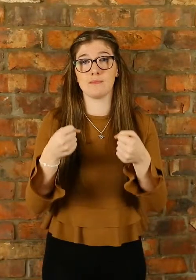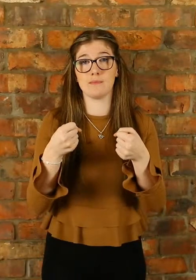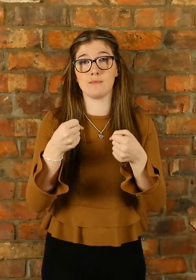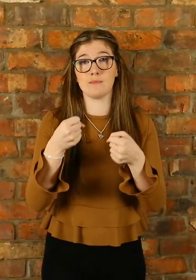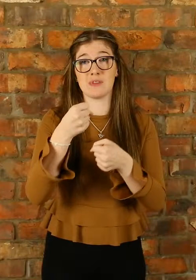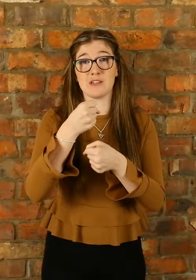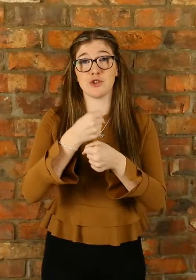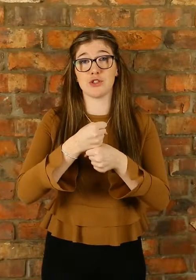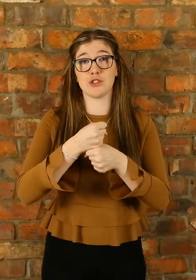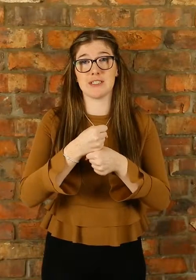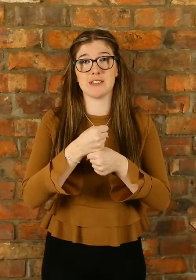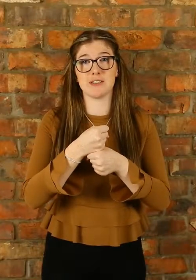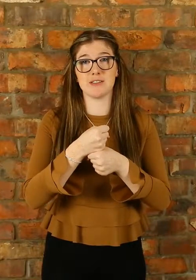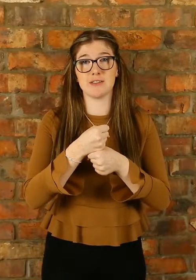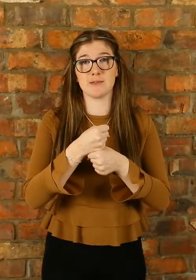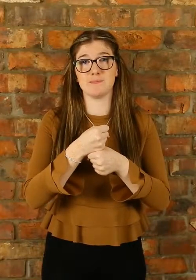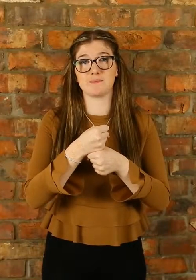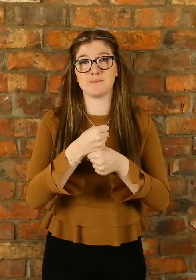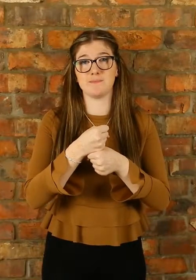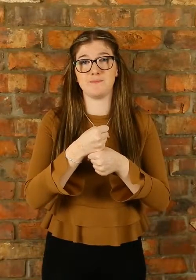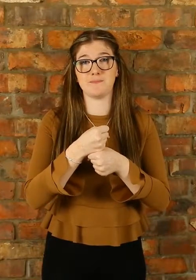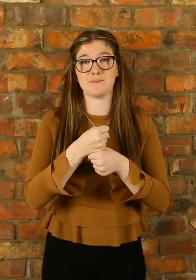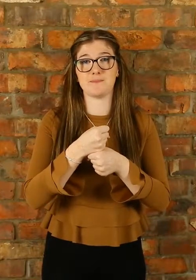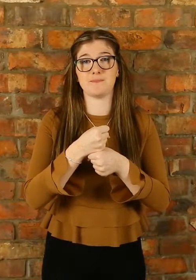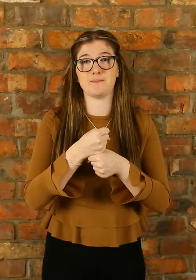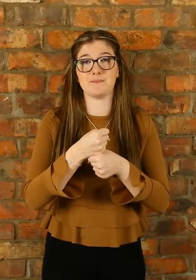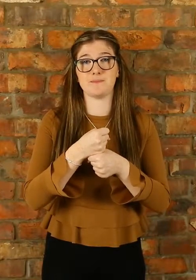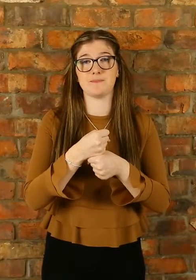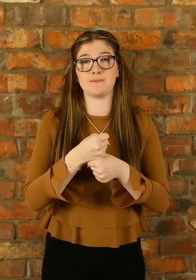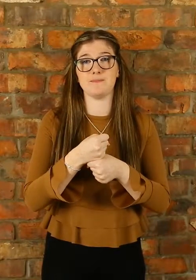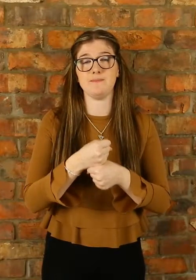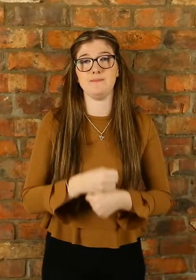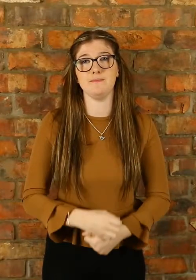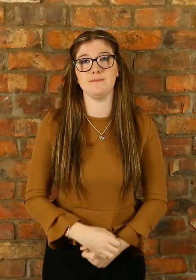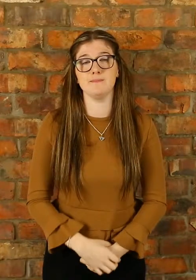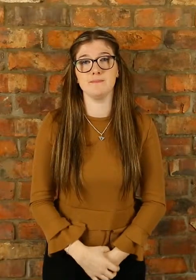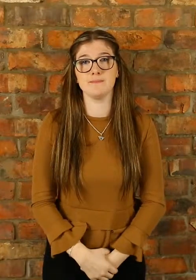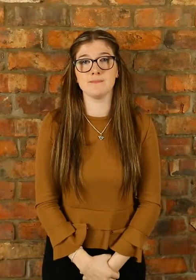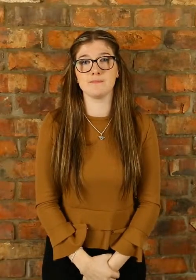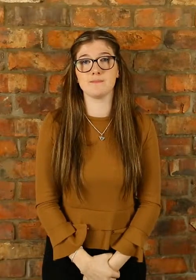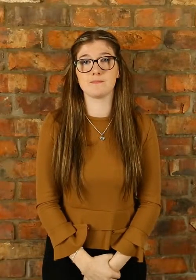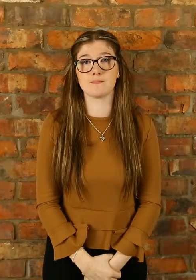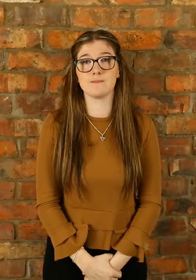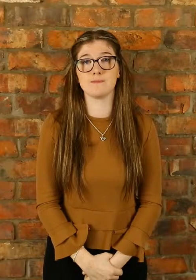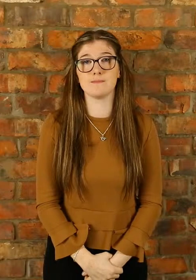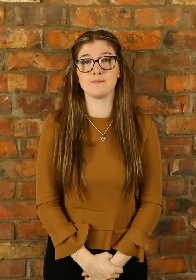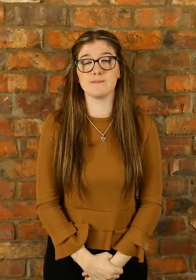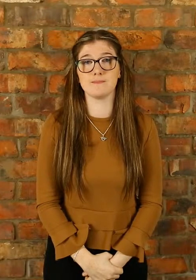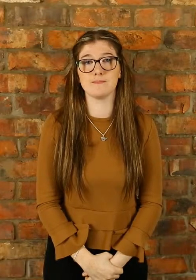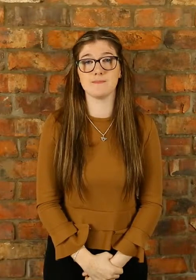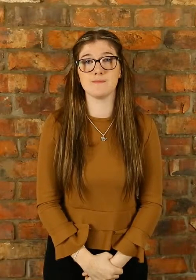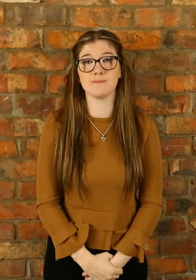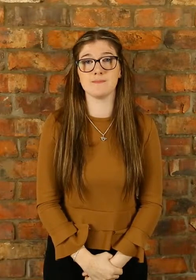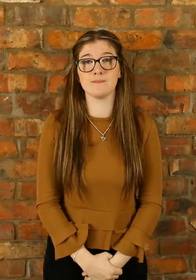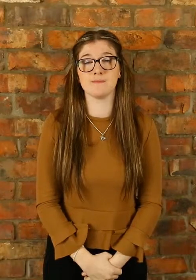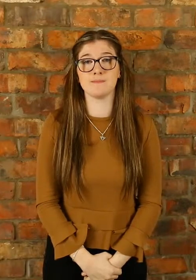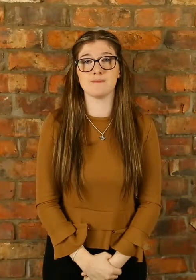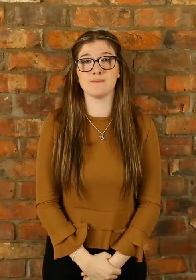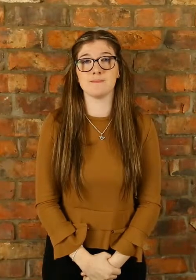Next is G. So you're going to use two fish shapes, one on top of the other, to create the letter G.